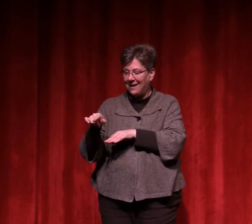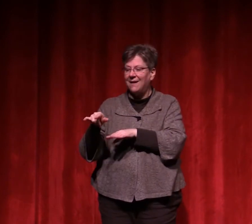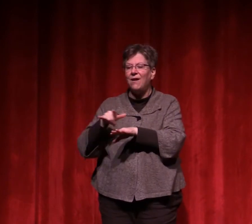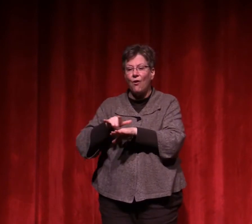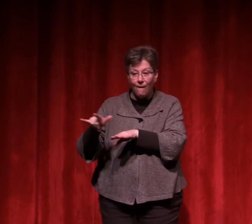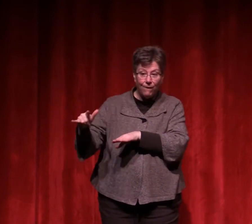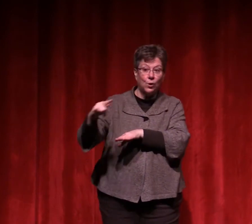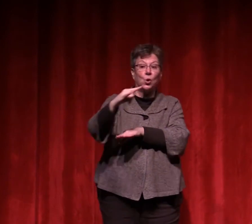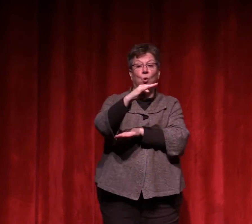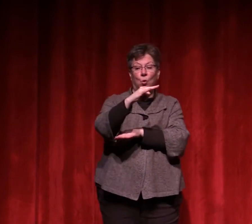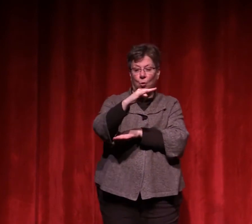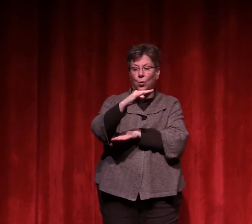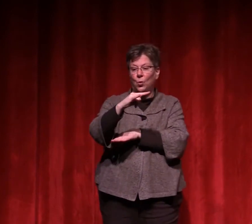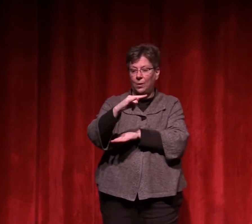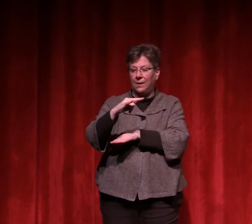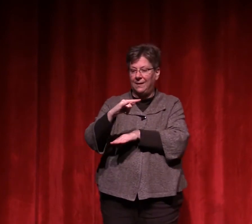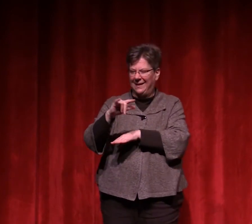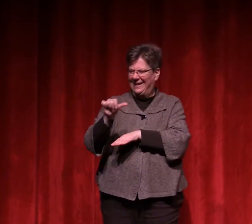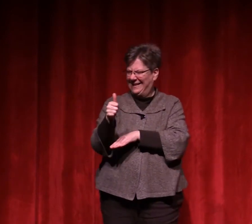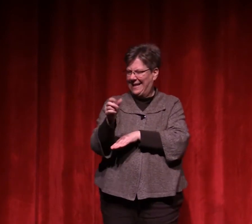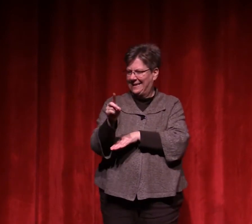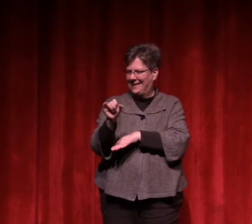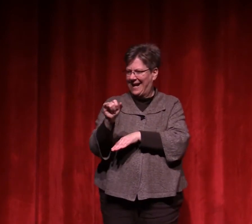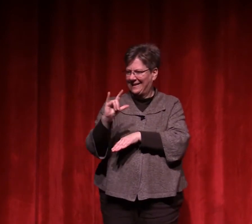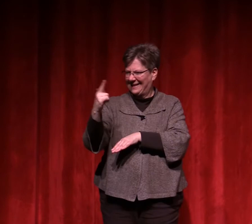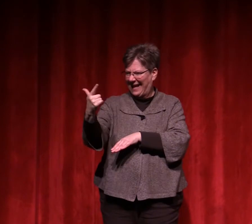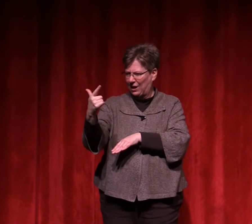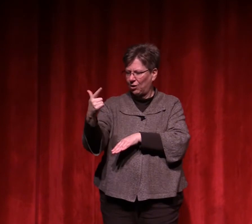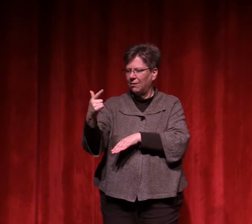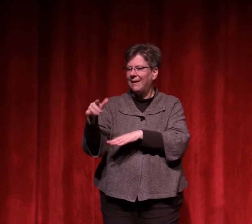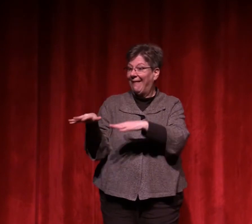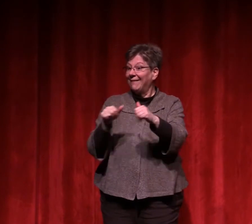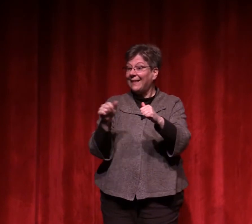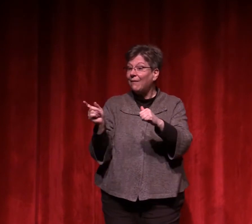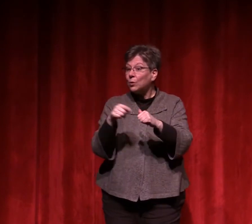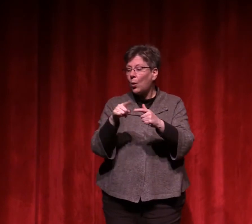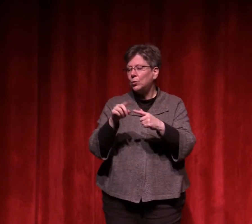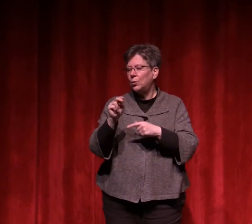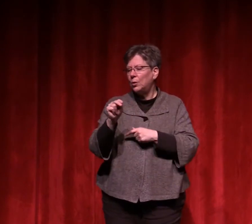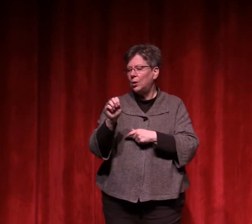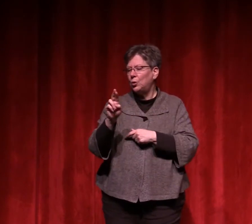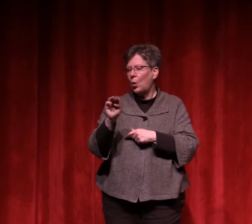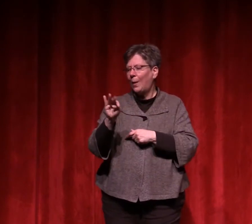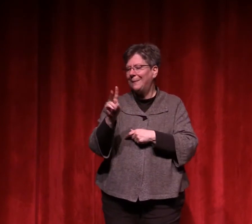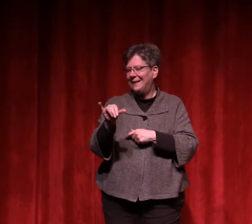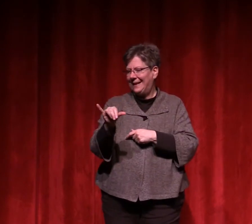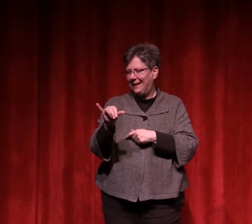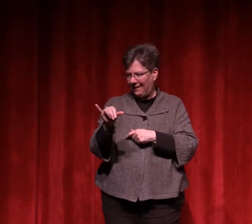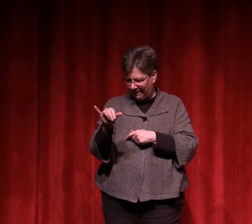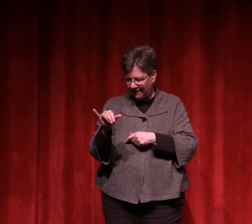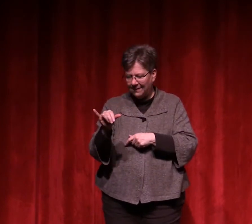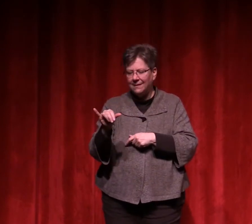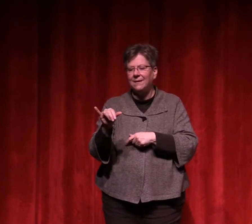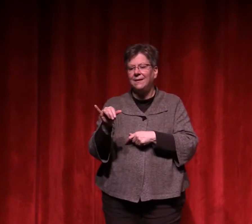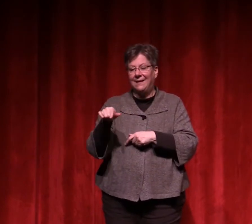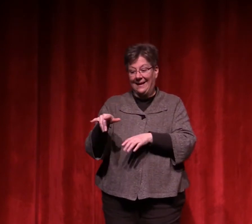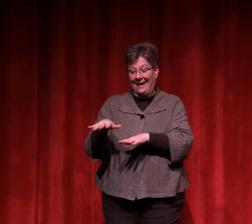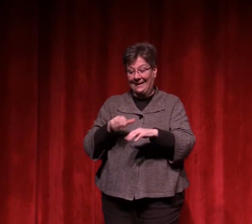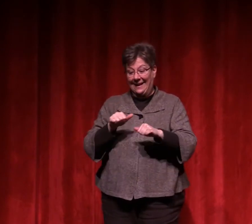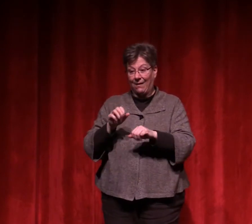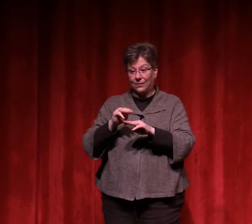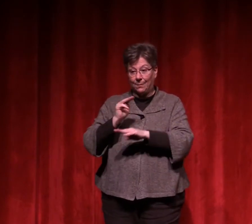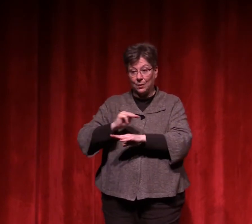flew about 10 days later and left for Normandy. And believe it or not, it left Missoula